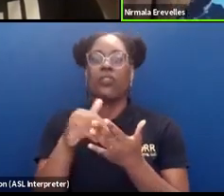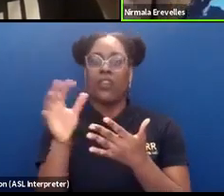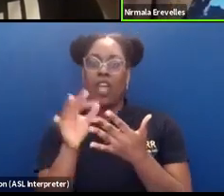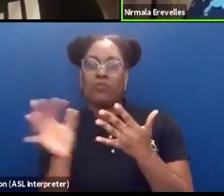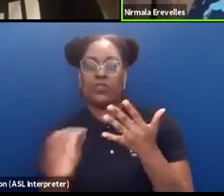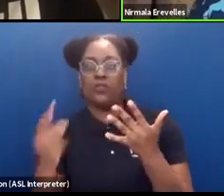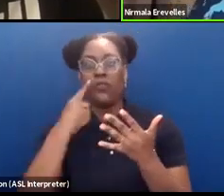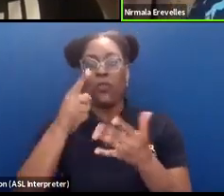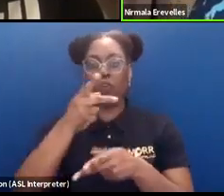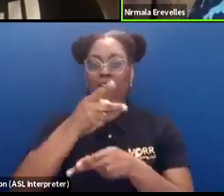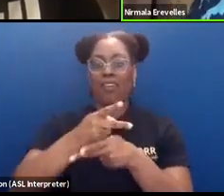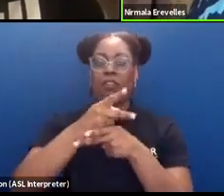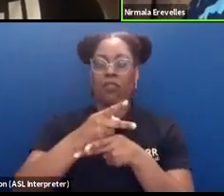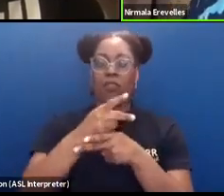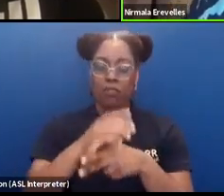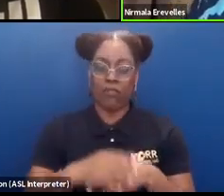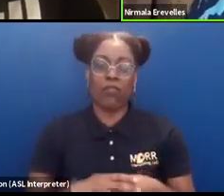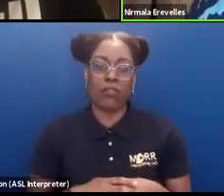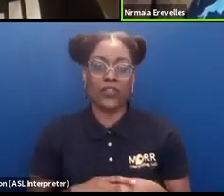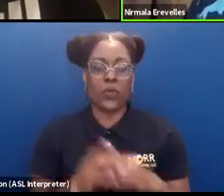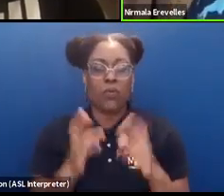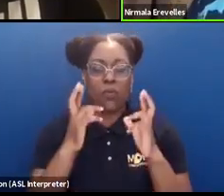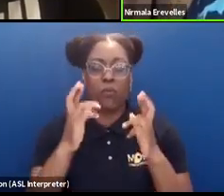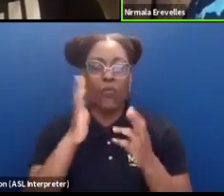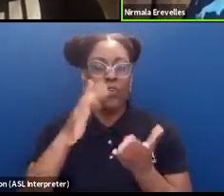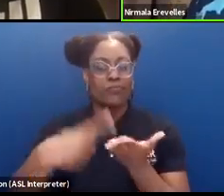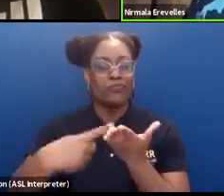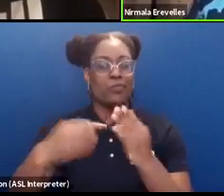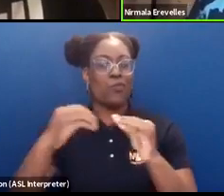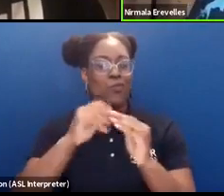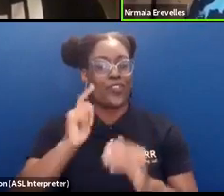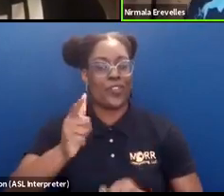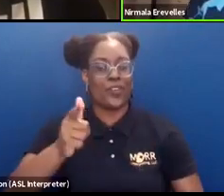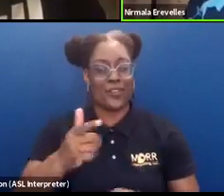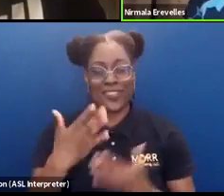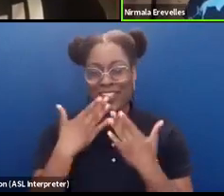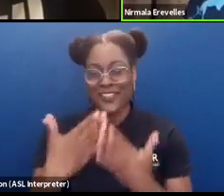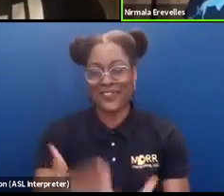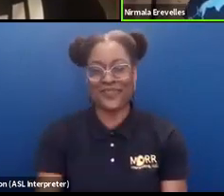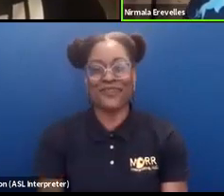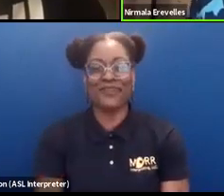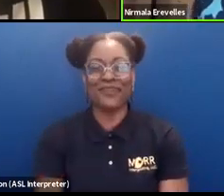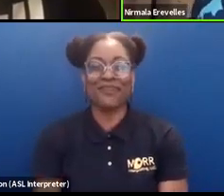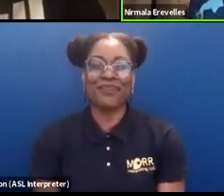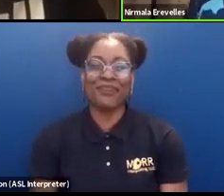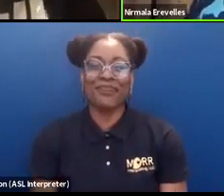this conversation that I hope we'll talk about. Thank you.